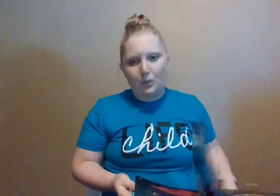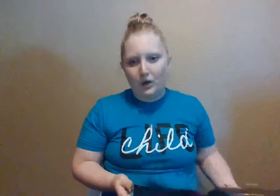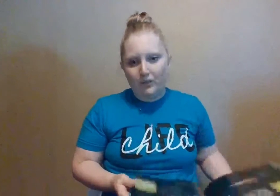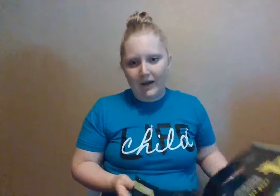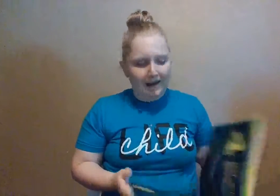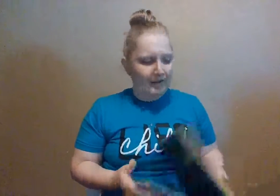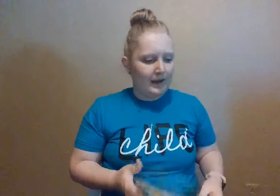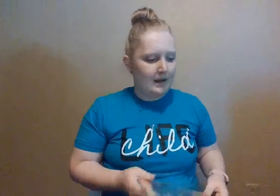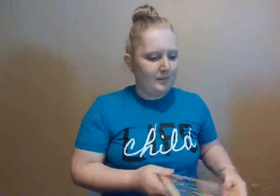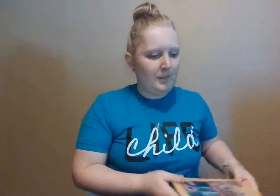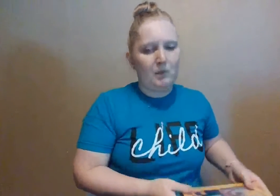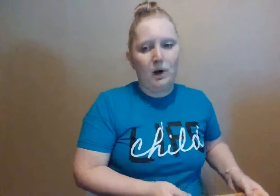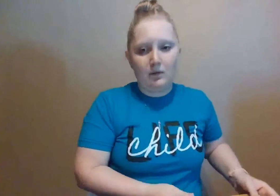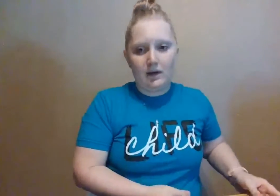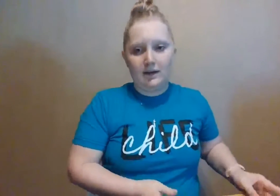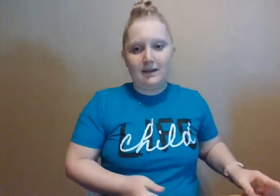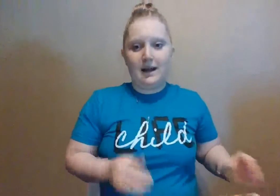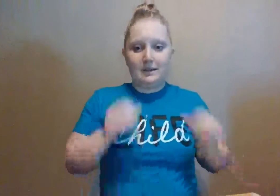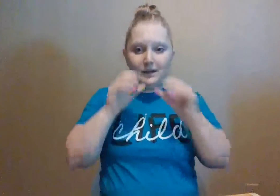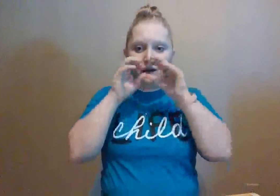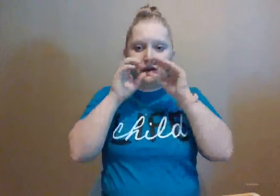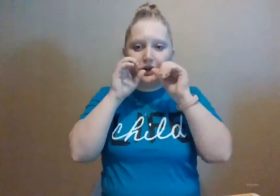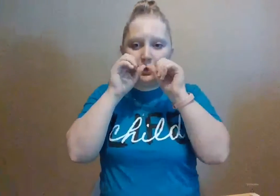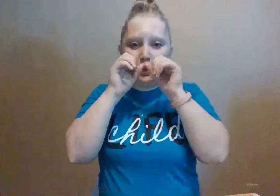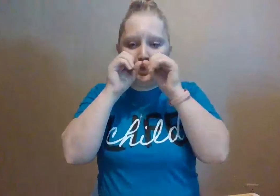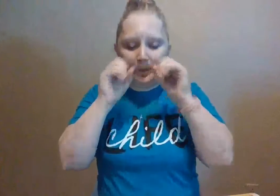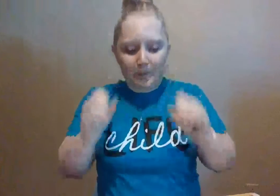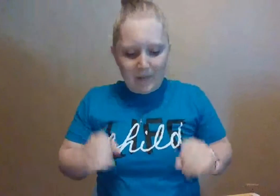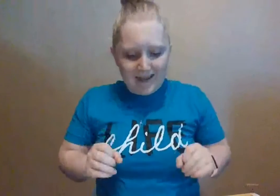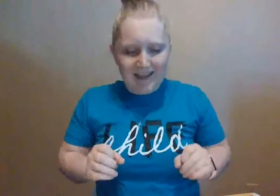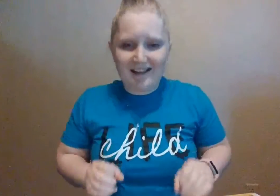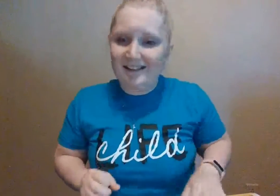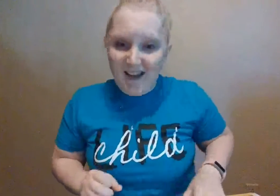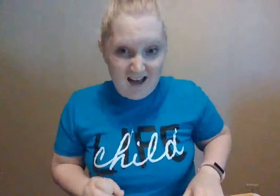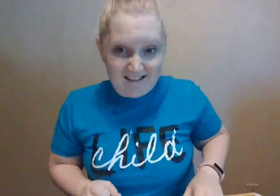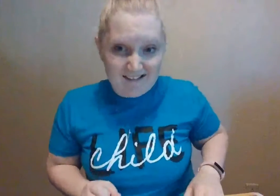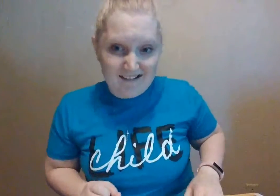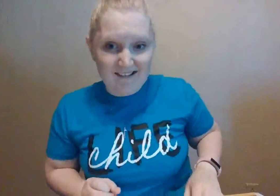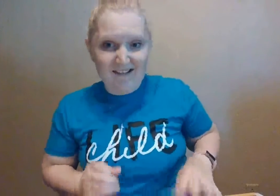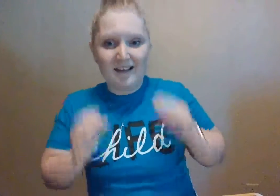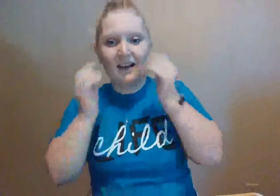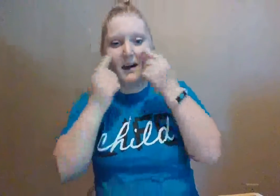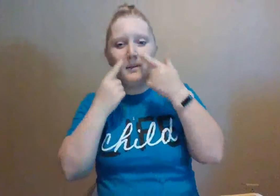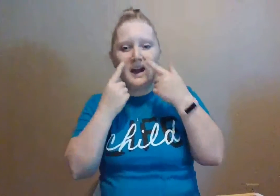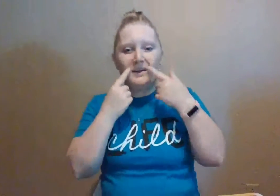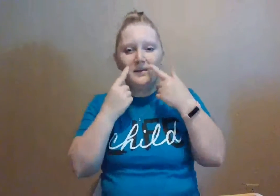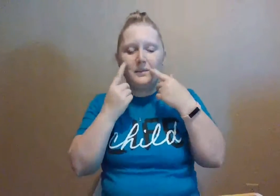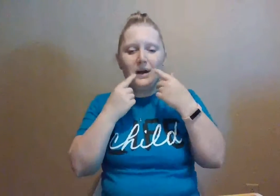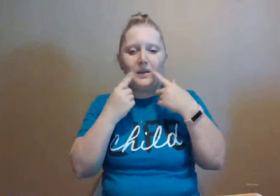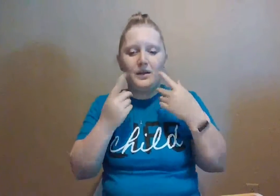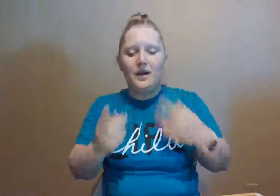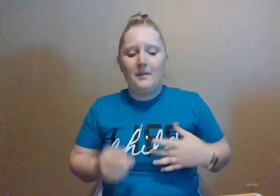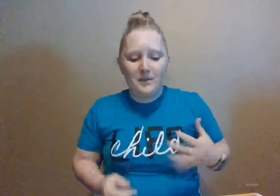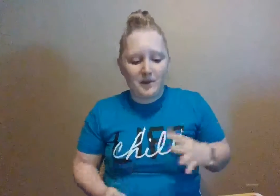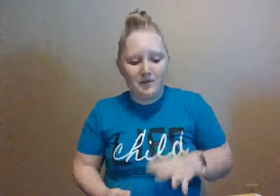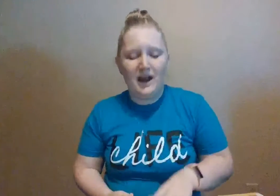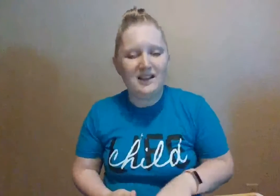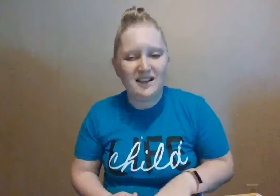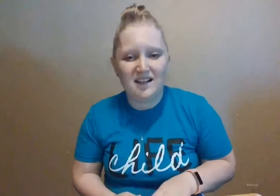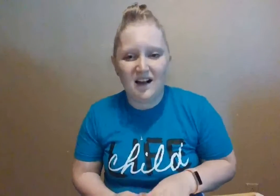We'll find out later. But a walrus has two big tusks coming out of their mouth. So tusks are